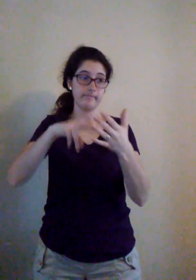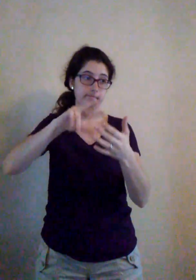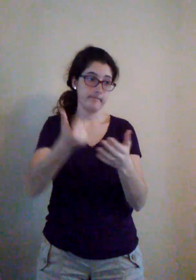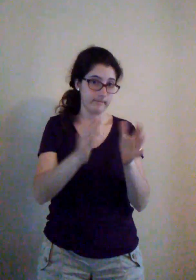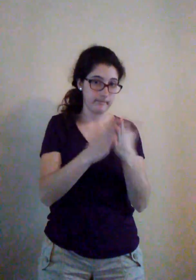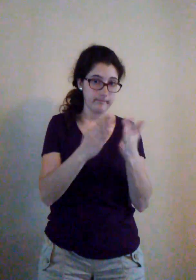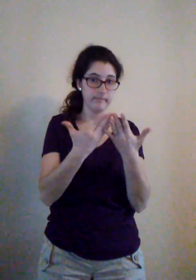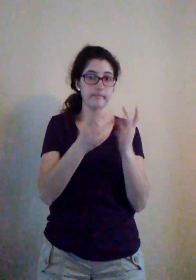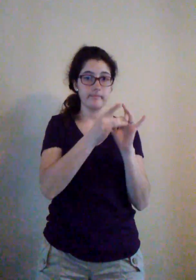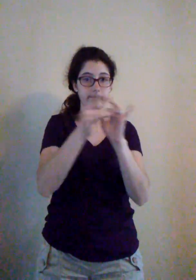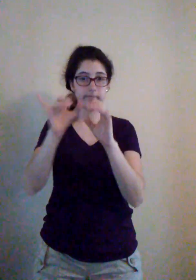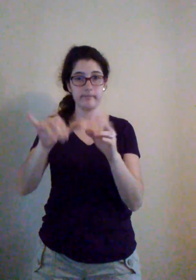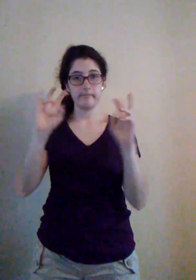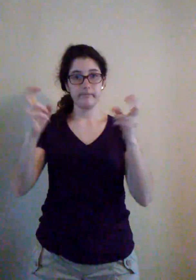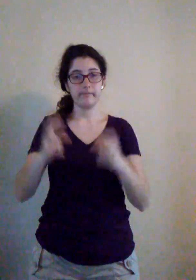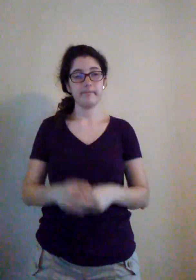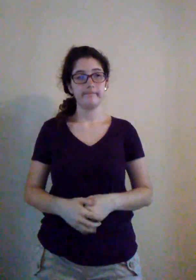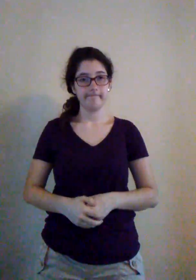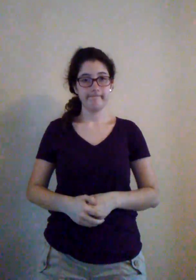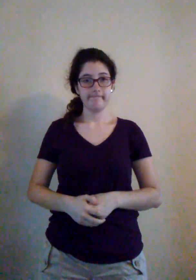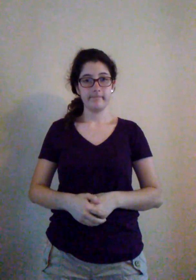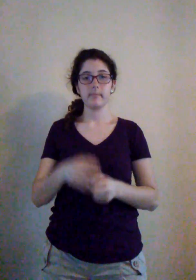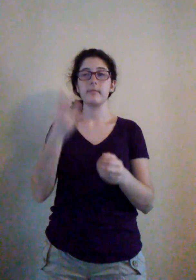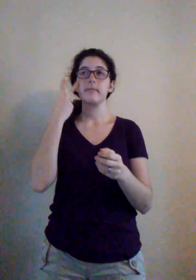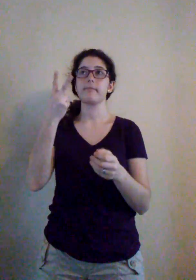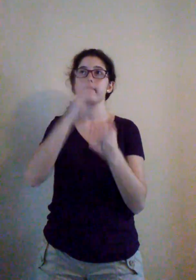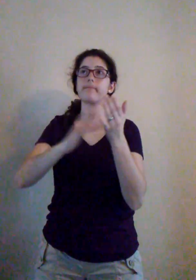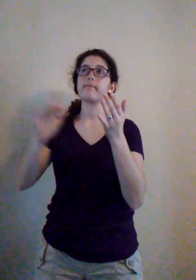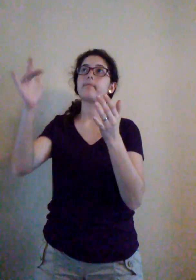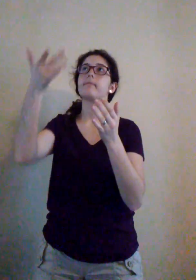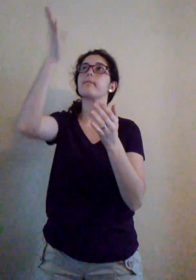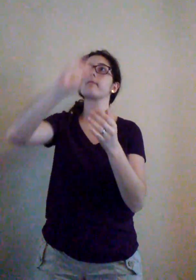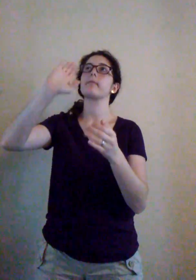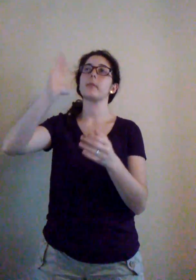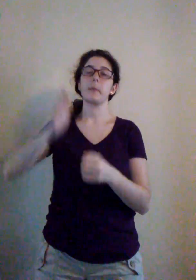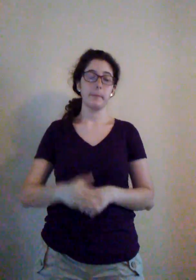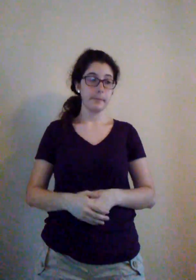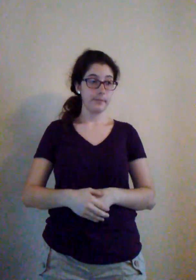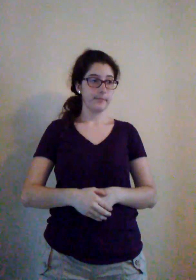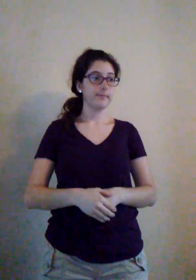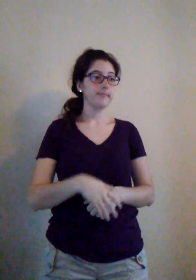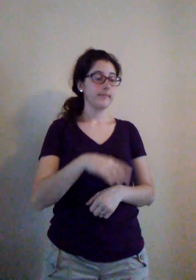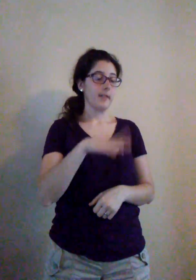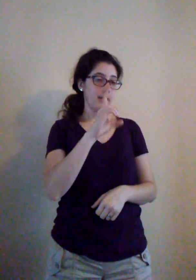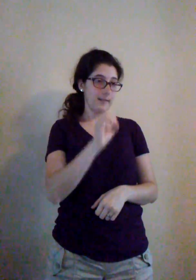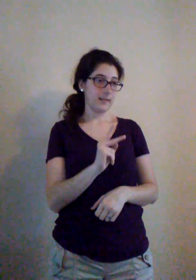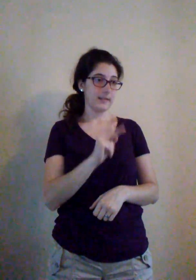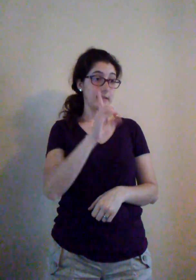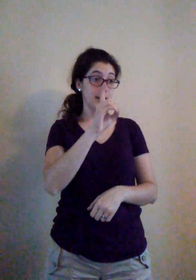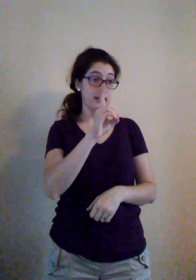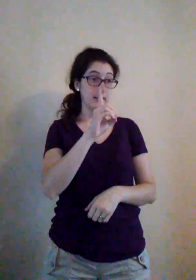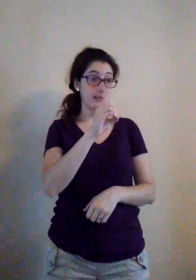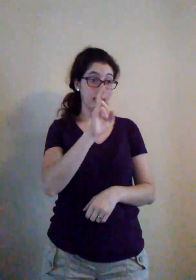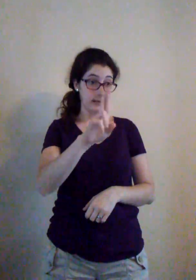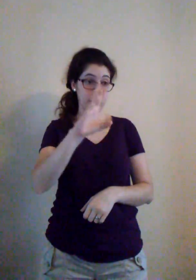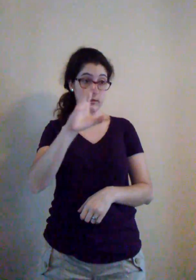himself. That's very helpful counsel, Dr. Carson. Thank you for your time this week, and thank you for being with us. That was theologian Don